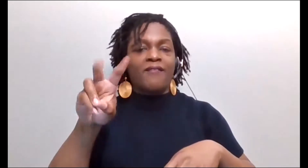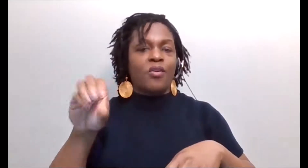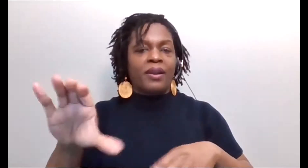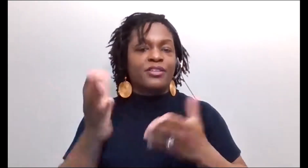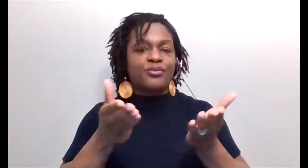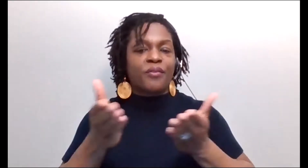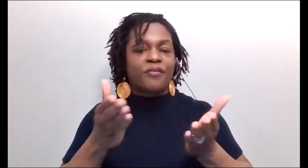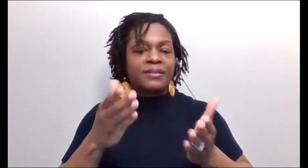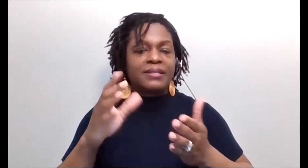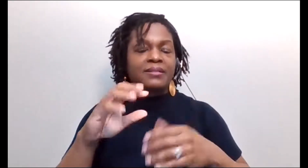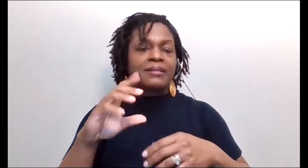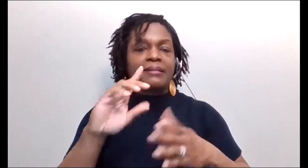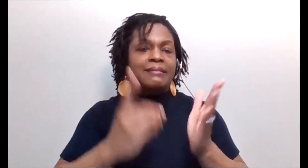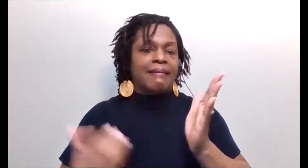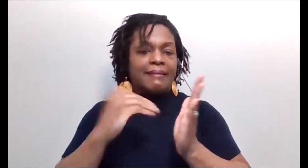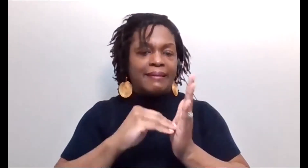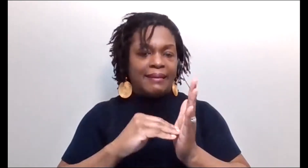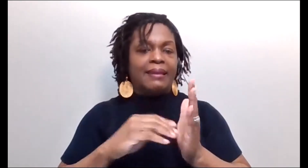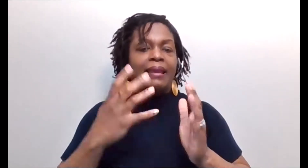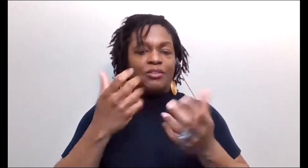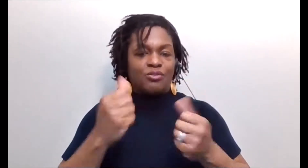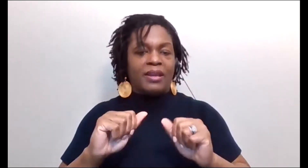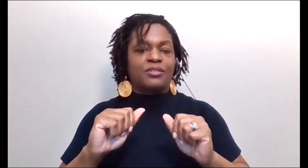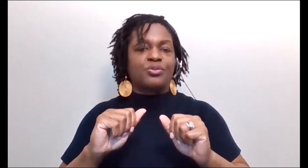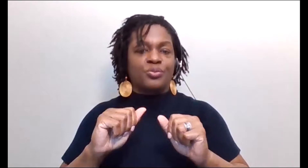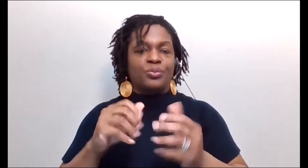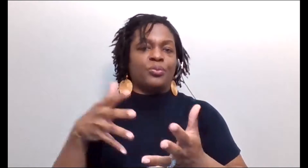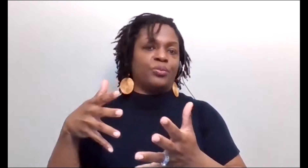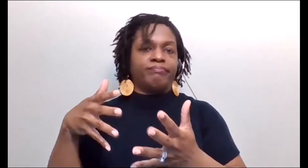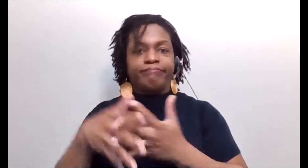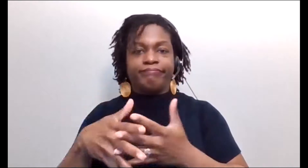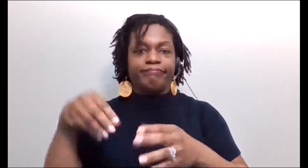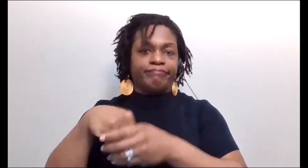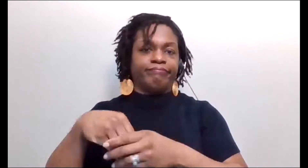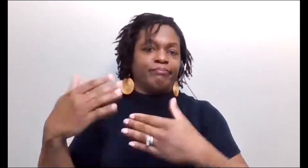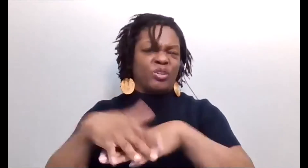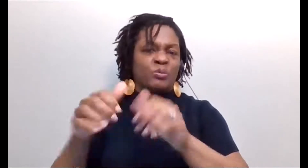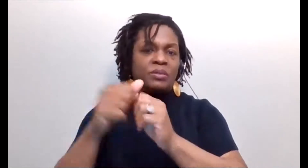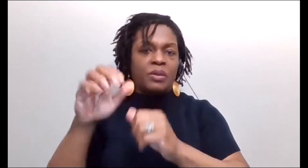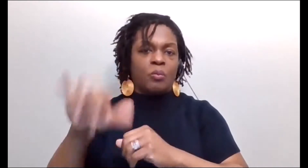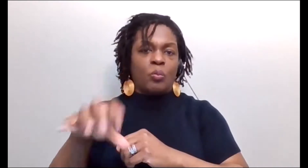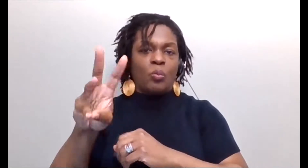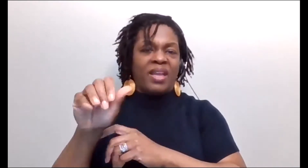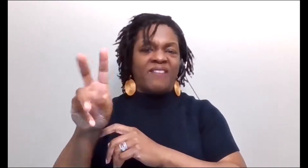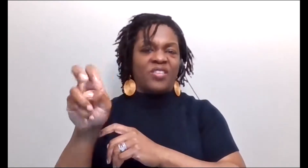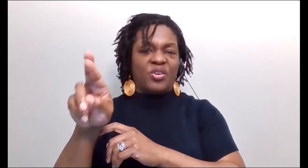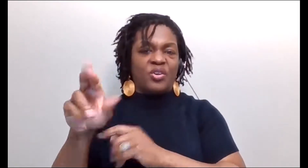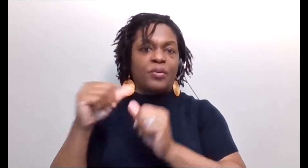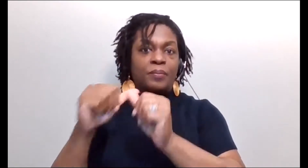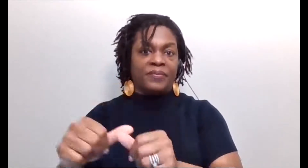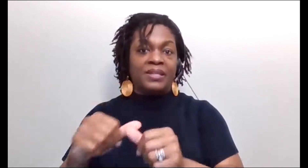incorporate that into the waiver permanently. So that's still underway. We're about 75% of the way